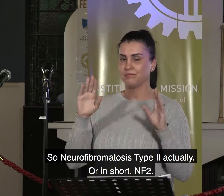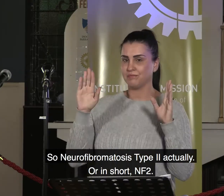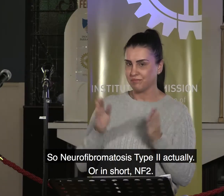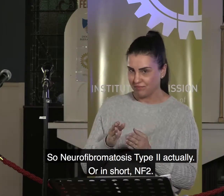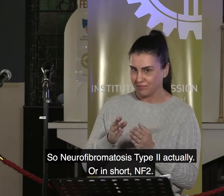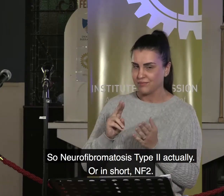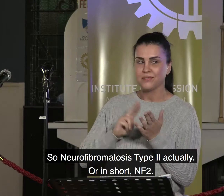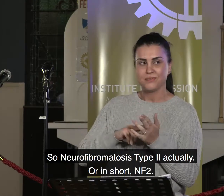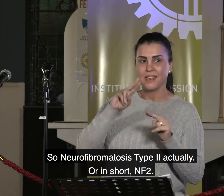NF2.